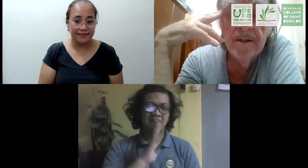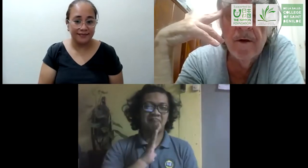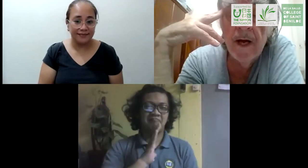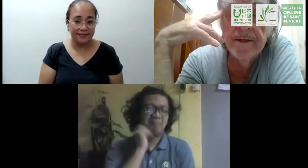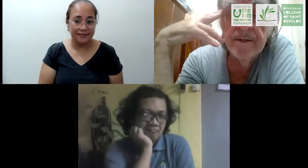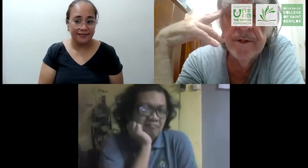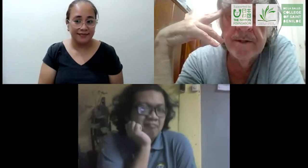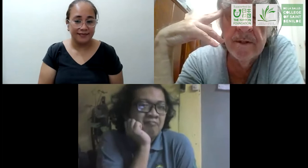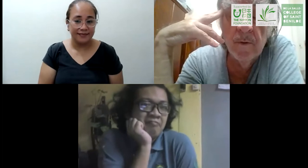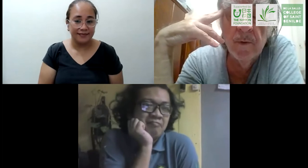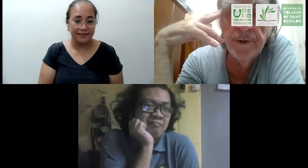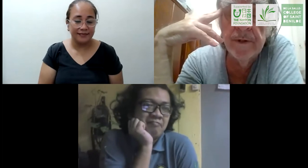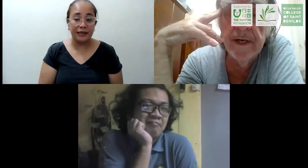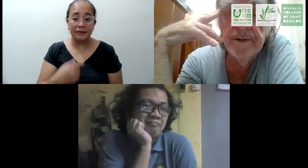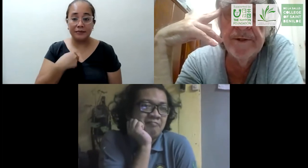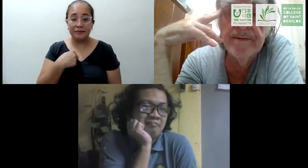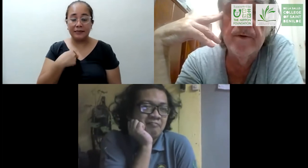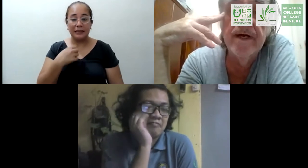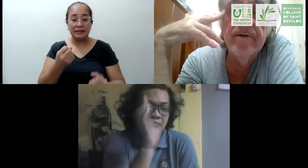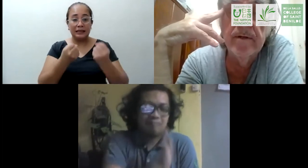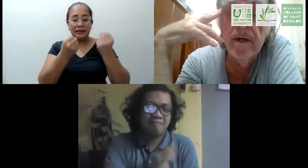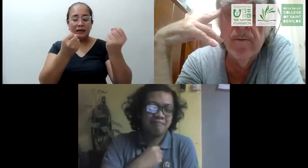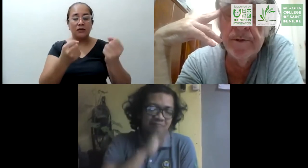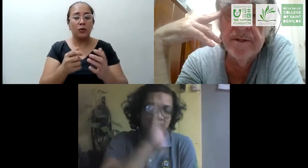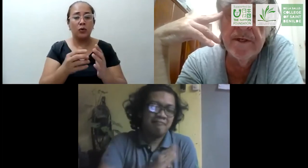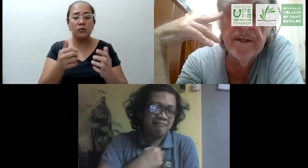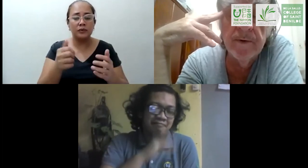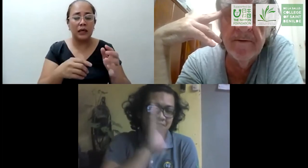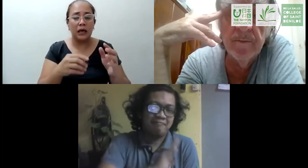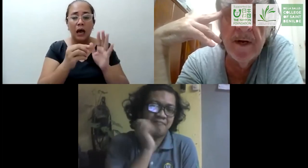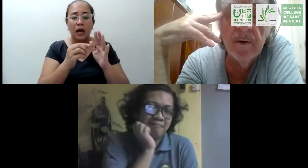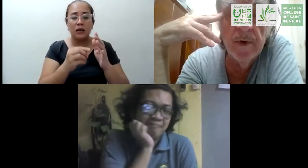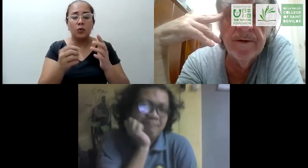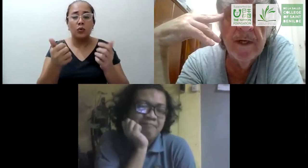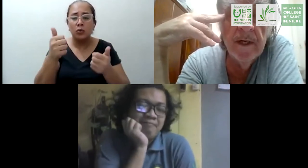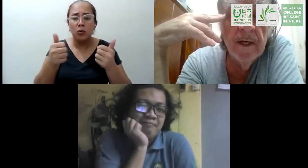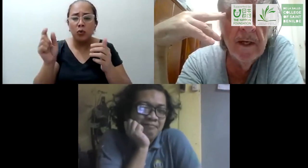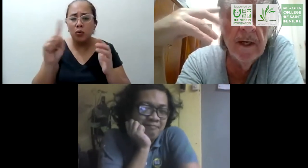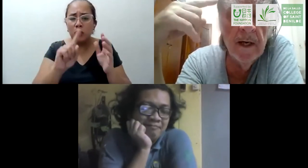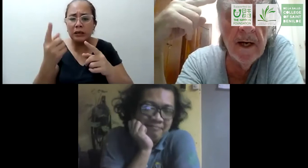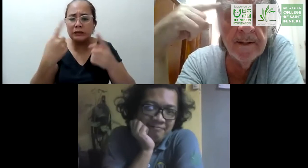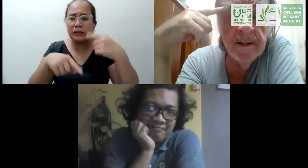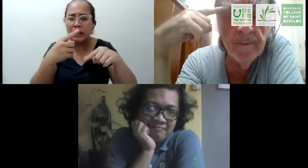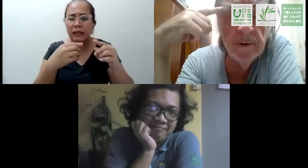yes, that's So fine. I suggest which are the hand shapes we're having, which are the signs we're having problem with.